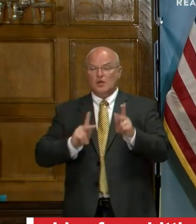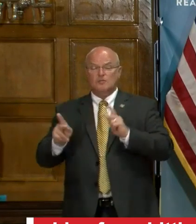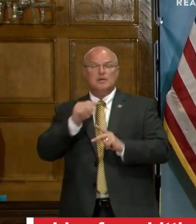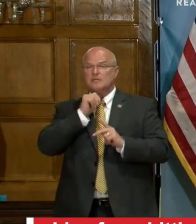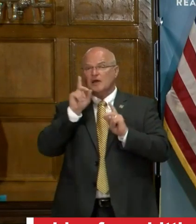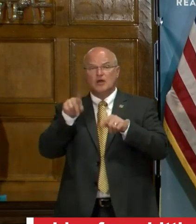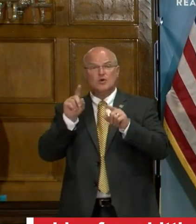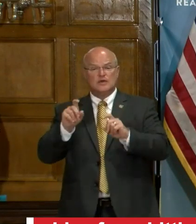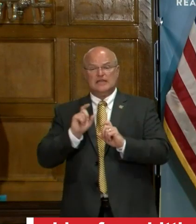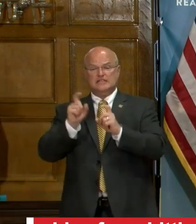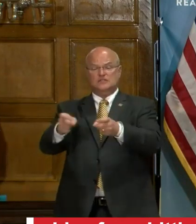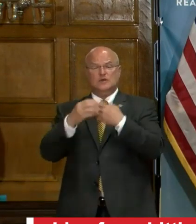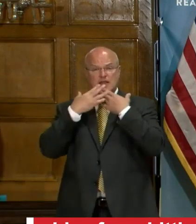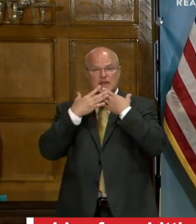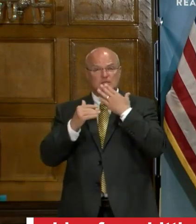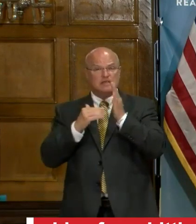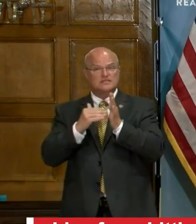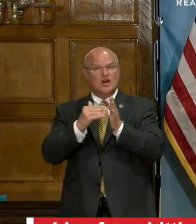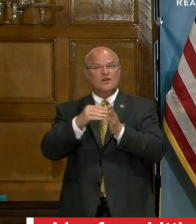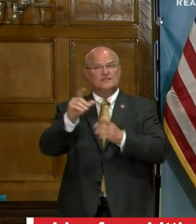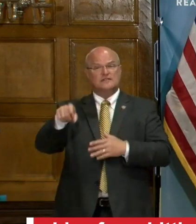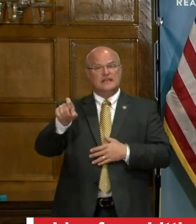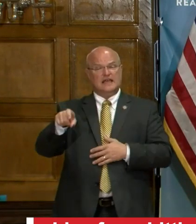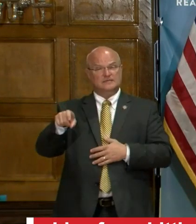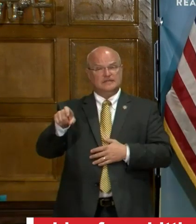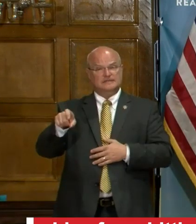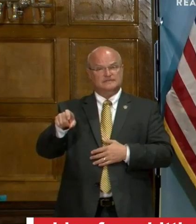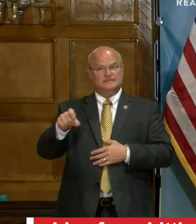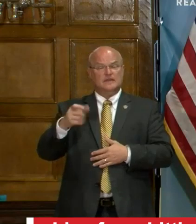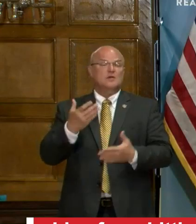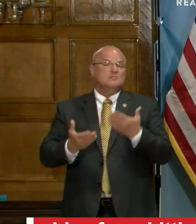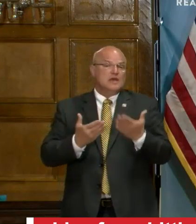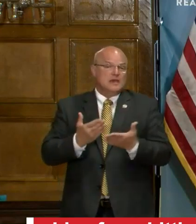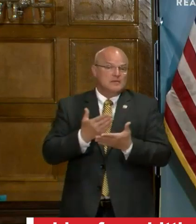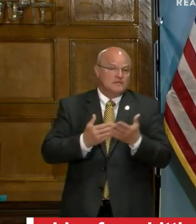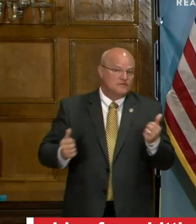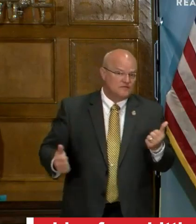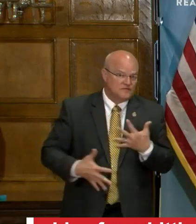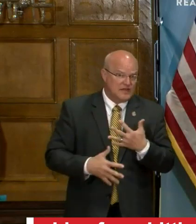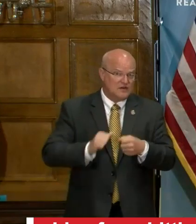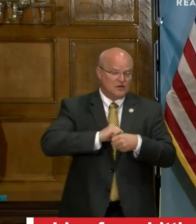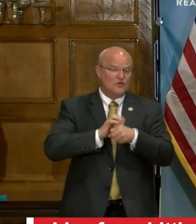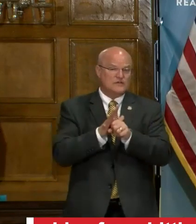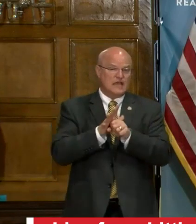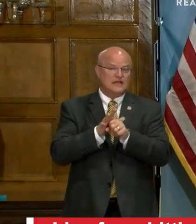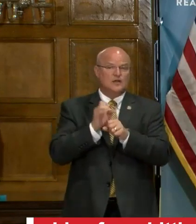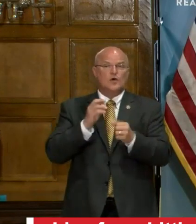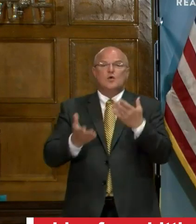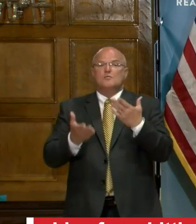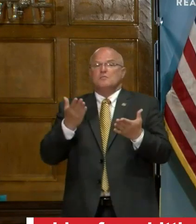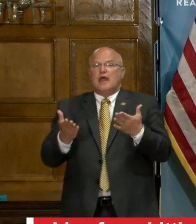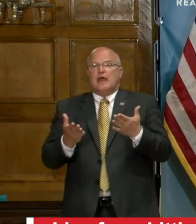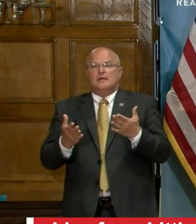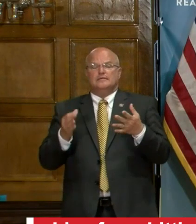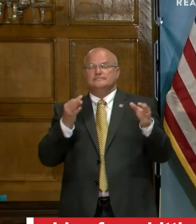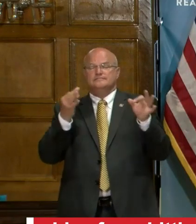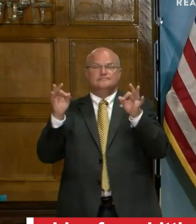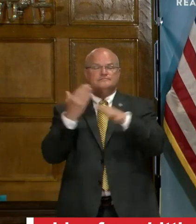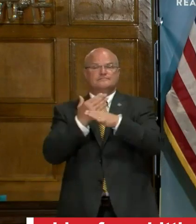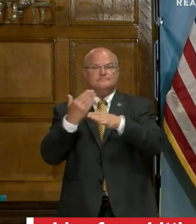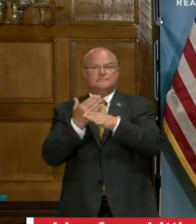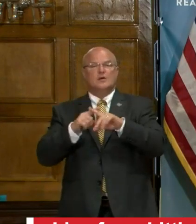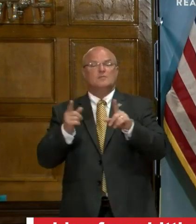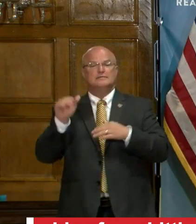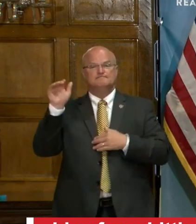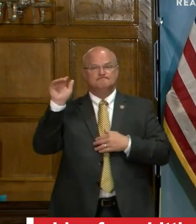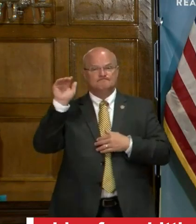are not going in and donating as often as they had been, maybe for fear of COVID-19 or maybe they're just distracted. But